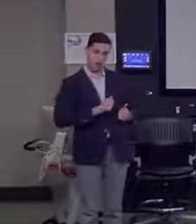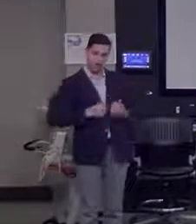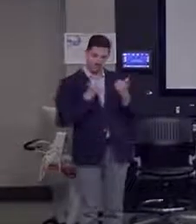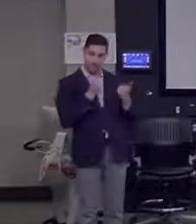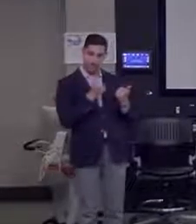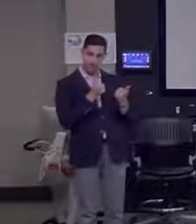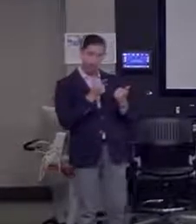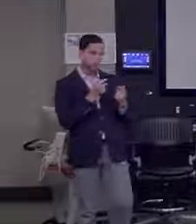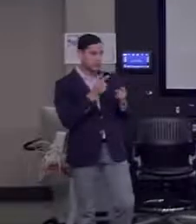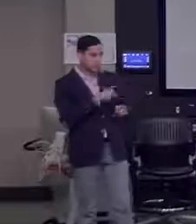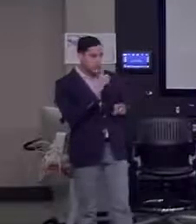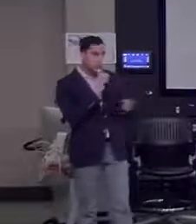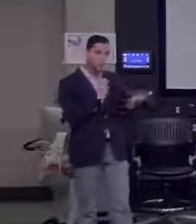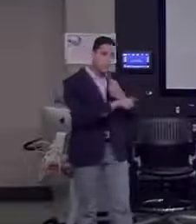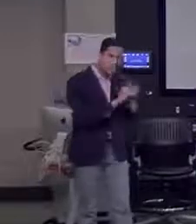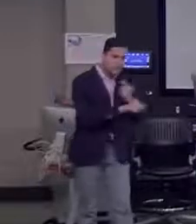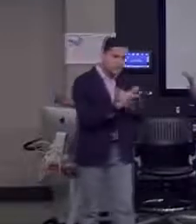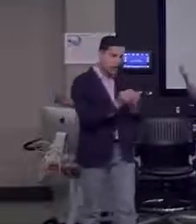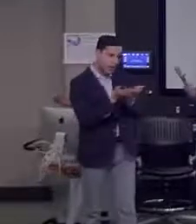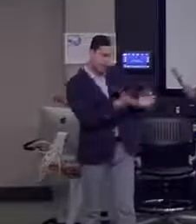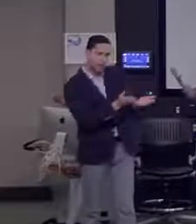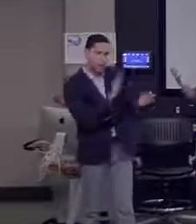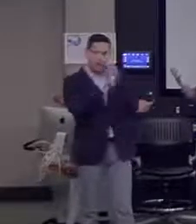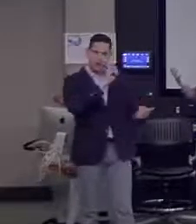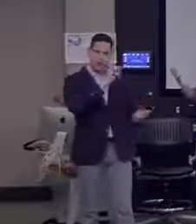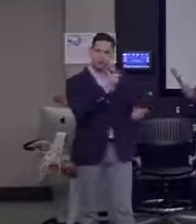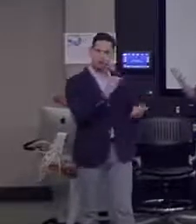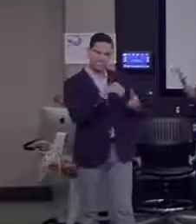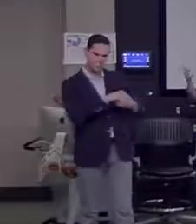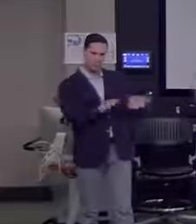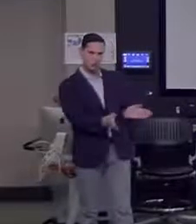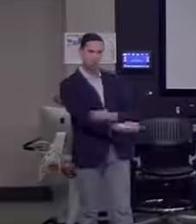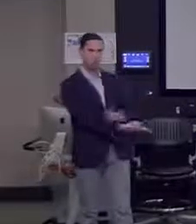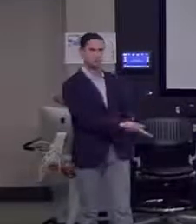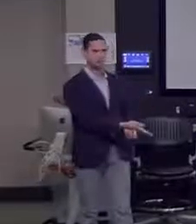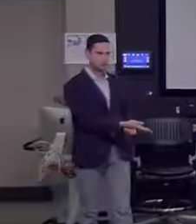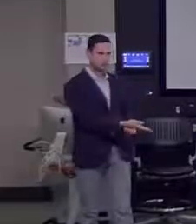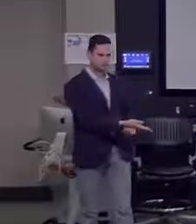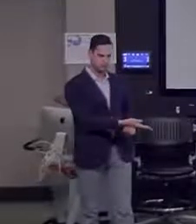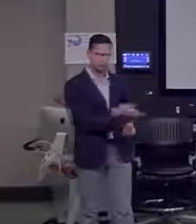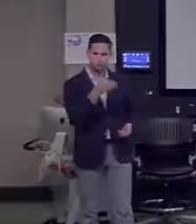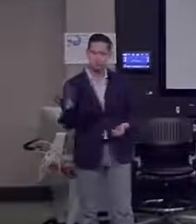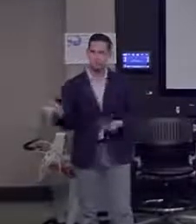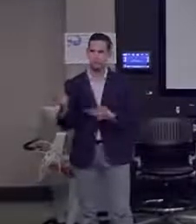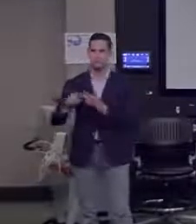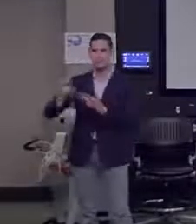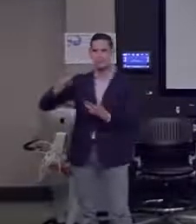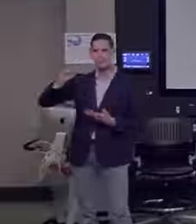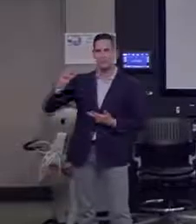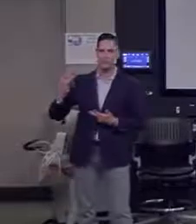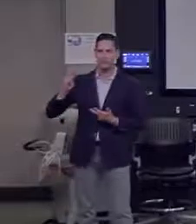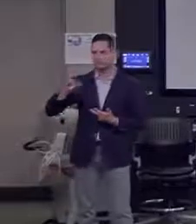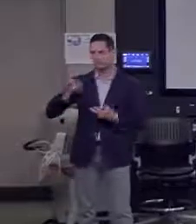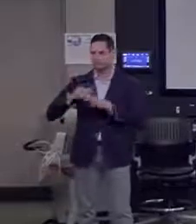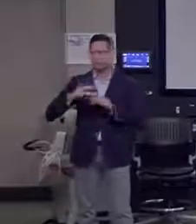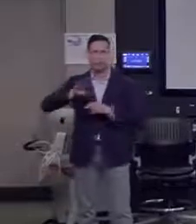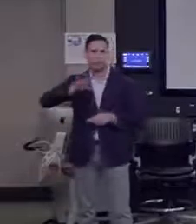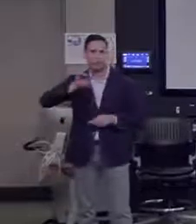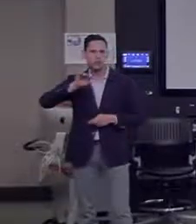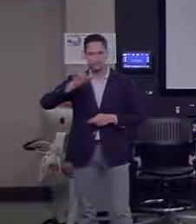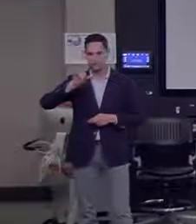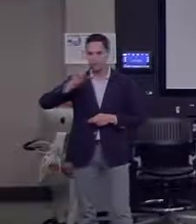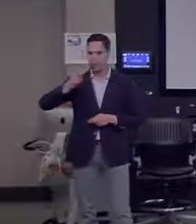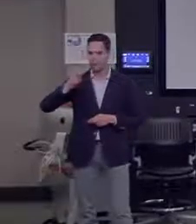and contingent, but the person's there in real life. And the yoked video training condition is when